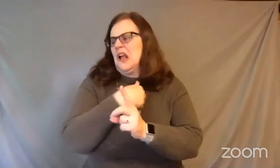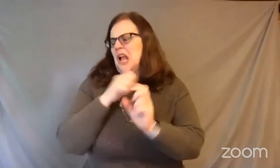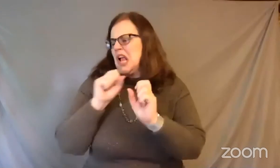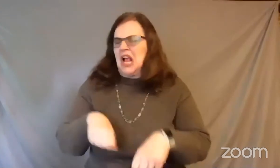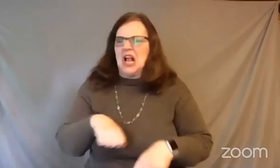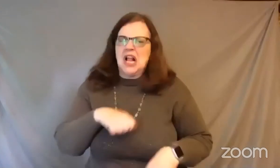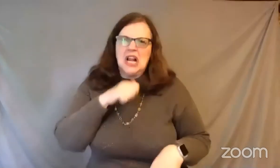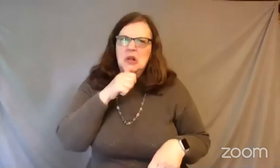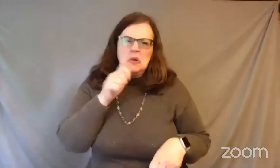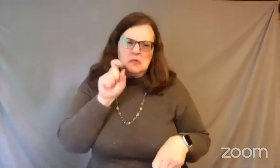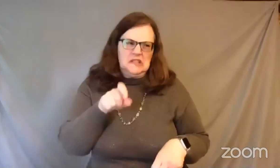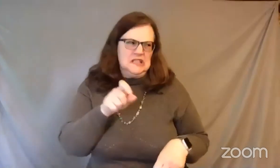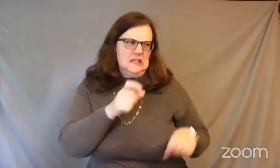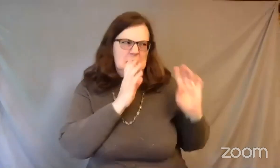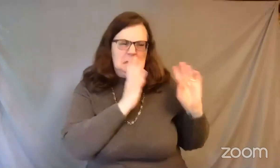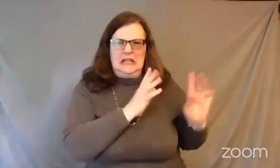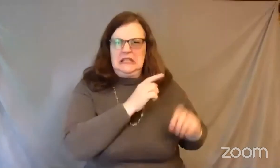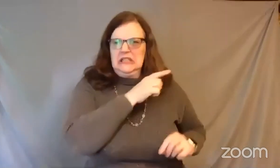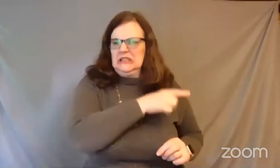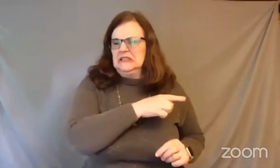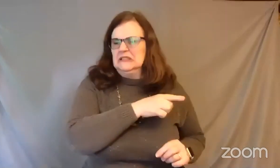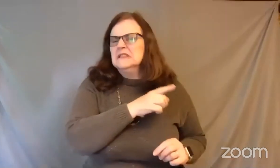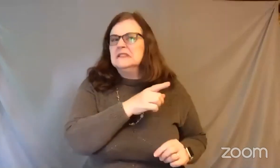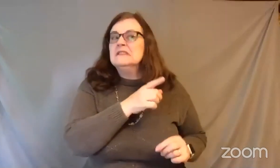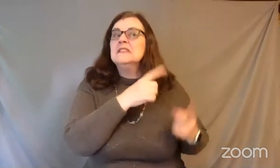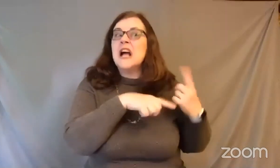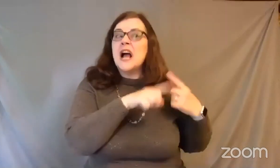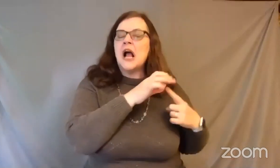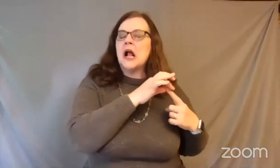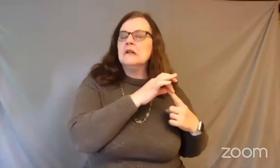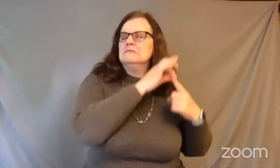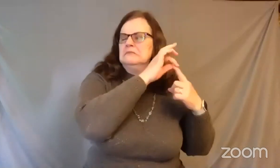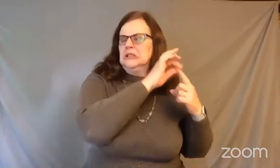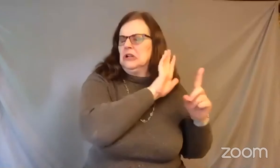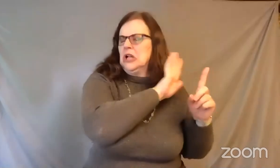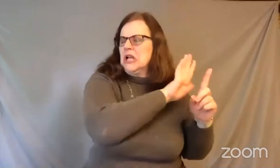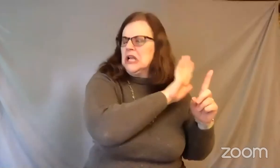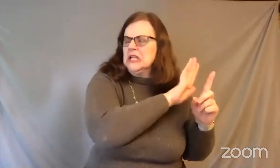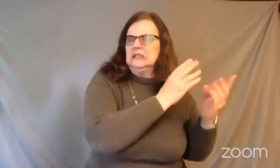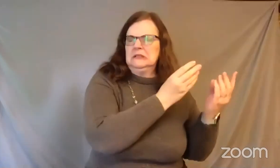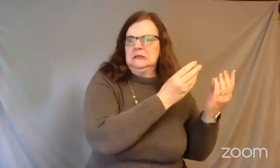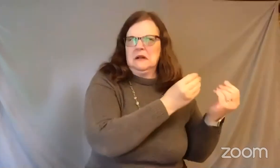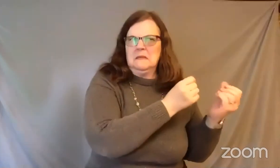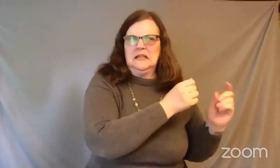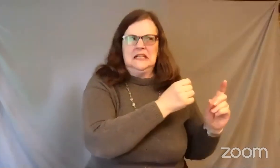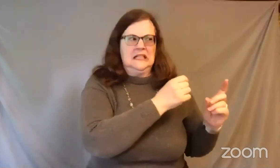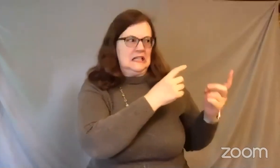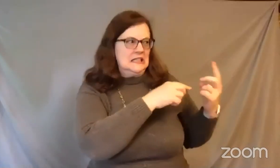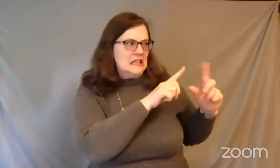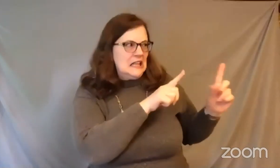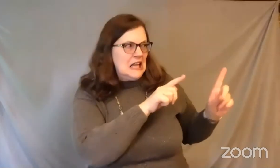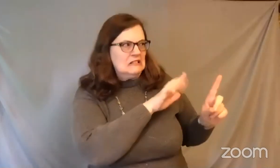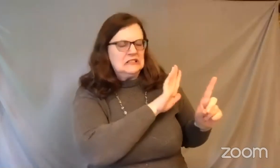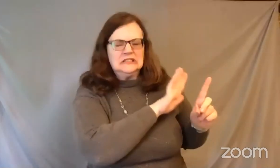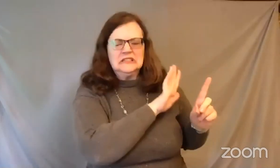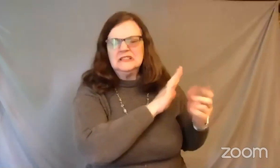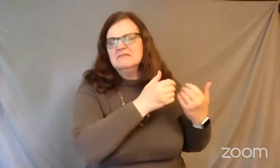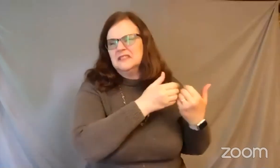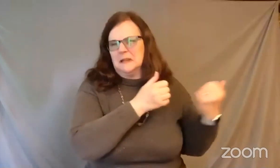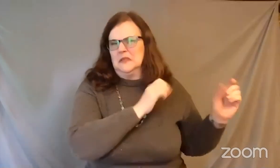Often people think that spoken language is something that is worthwhile to look into, and that sign language is kind of its own unique thing with